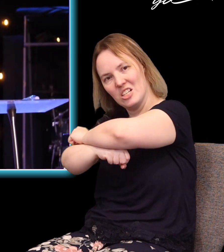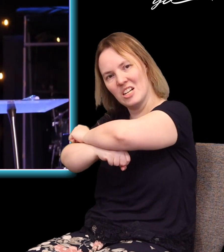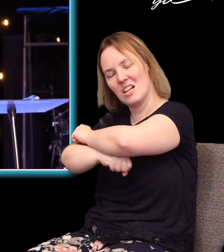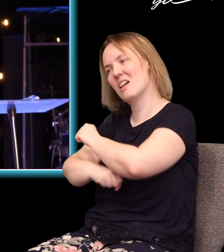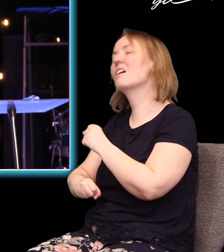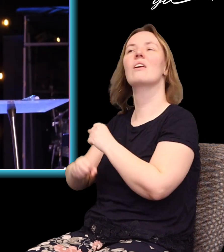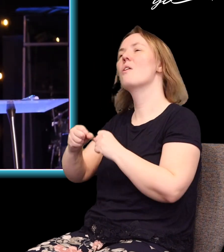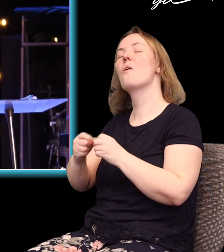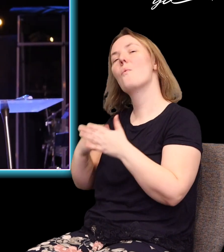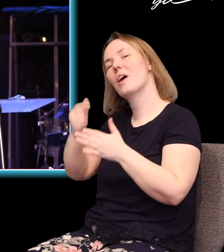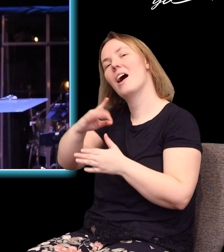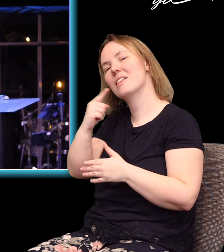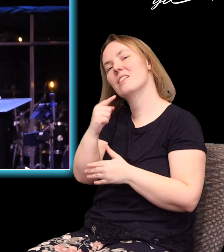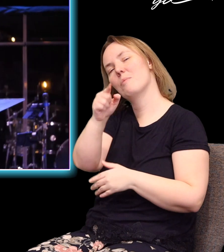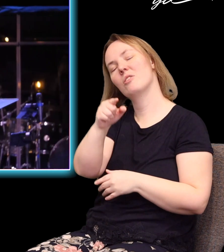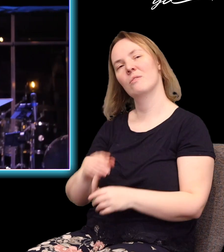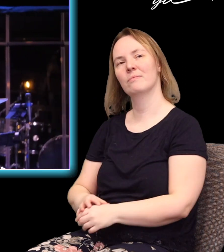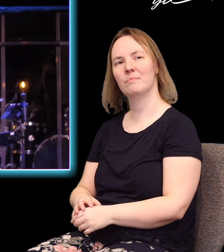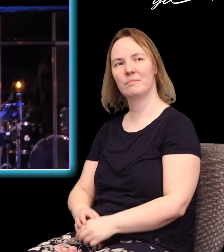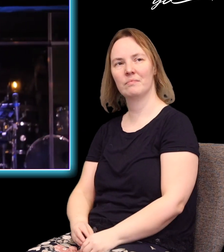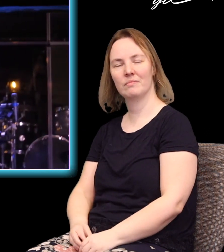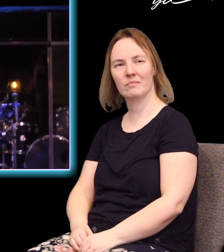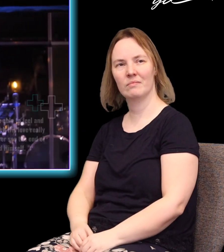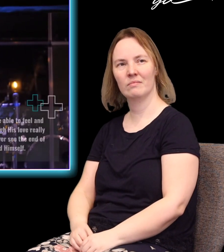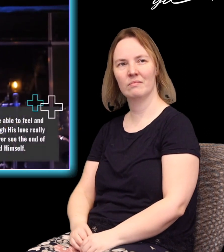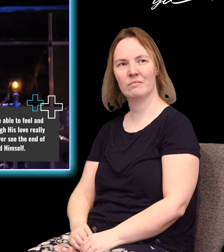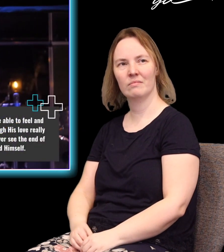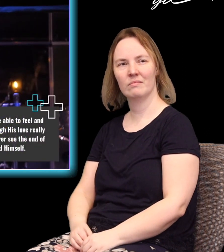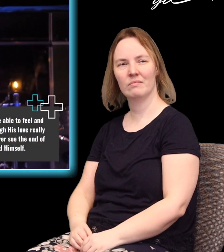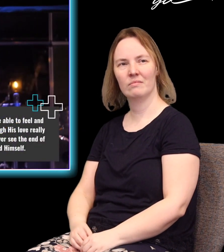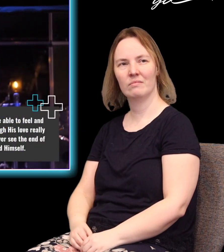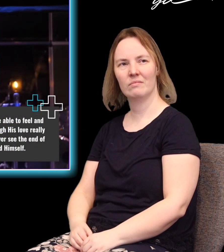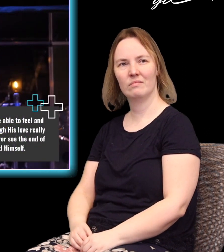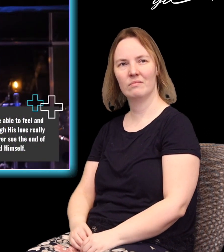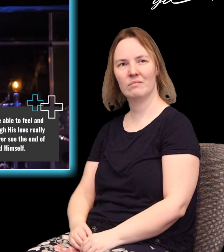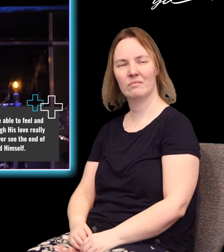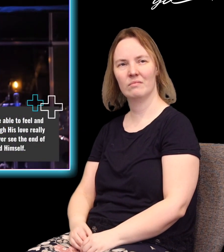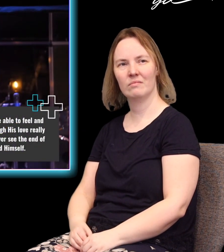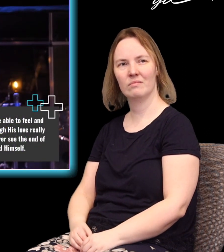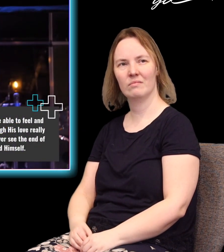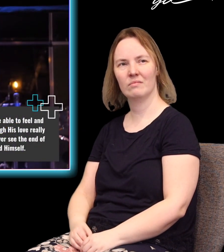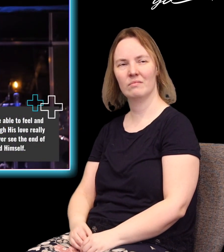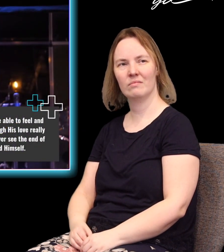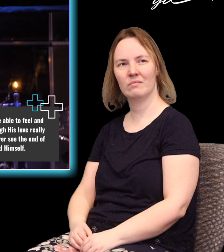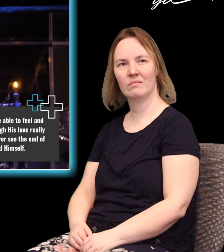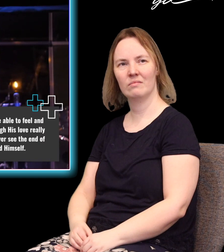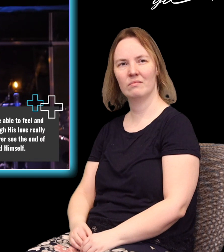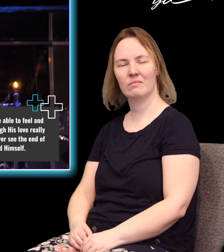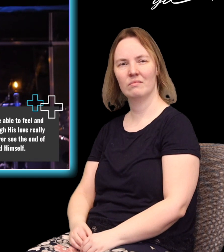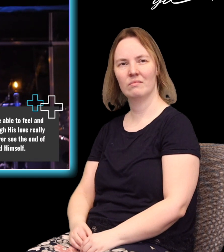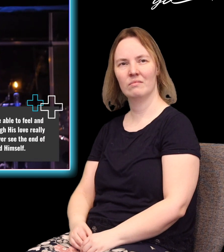for you. And he says this in chapter 3, verse 17. May your roots go down deep into the soil of